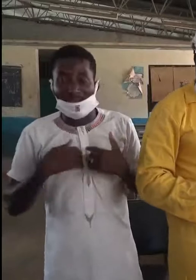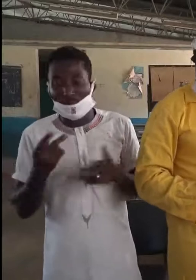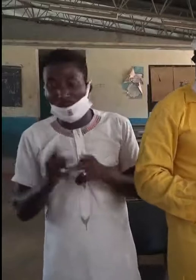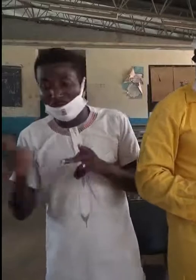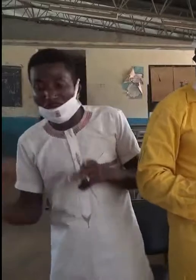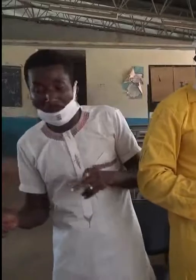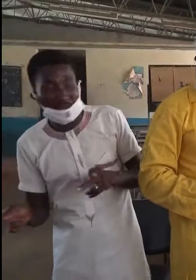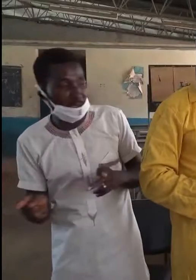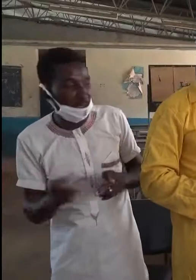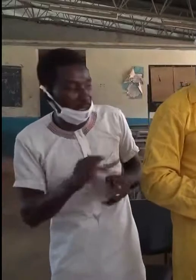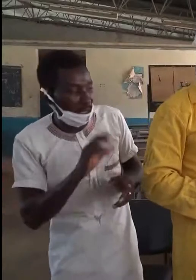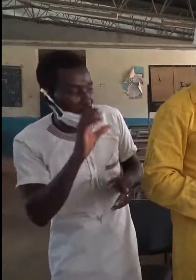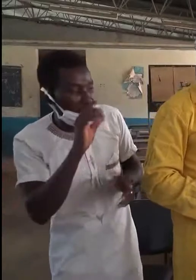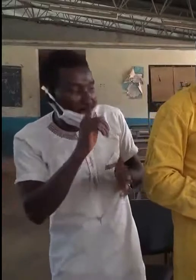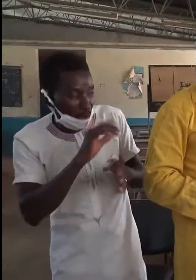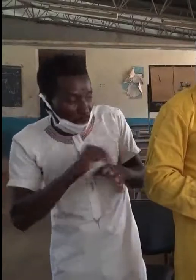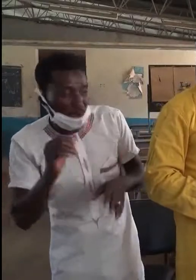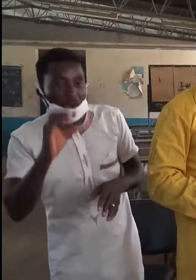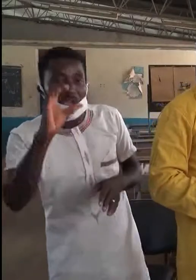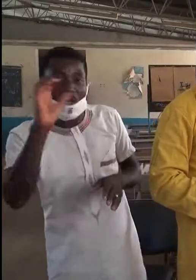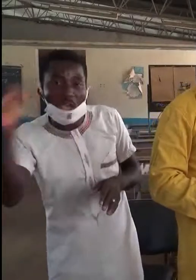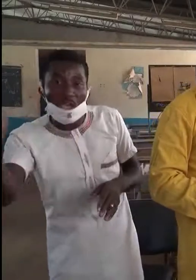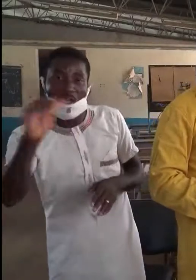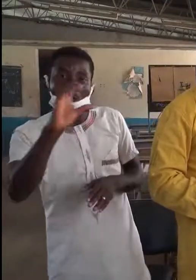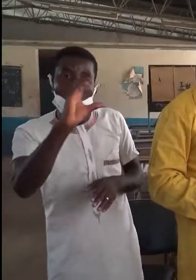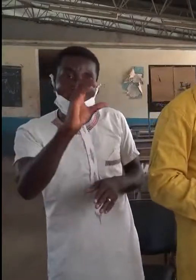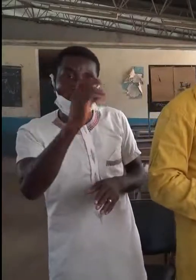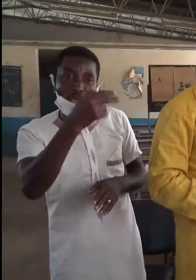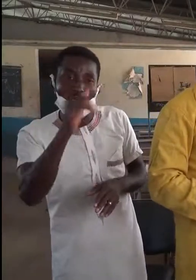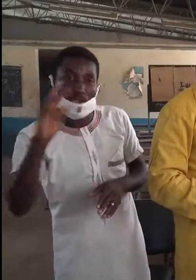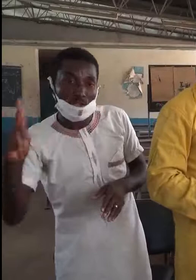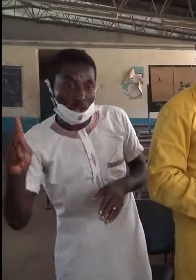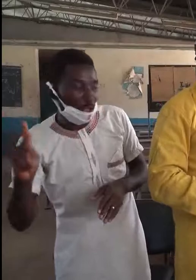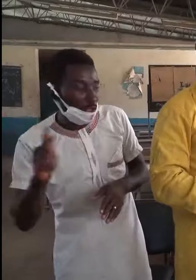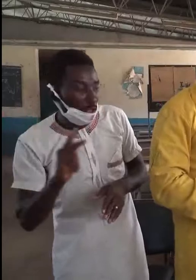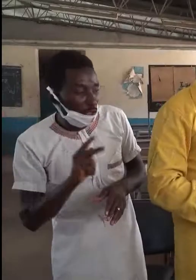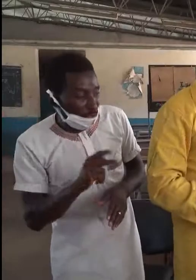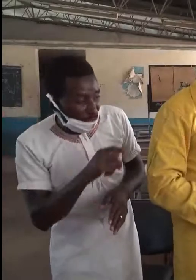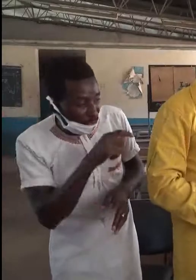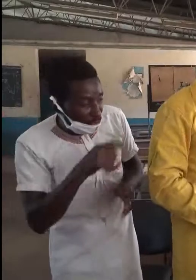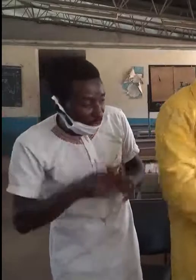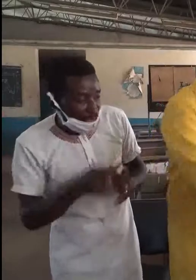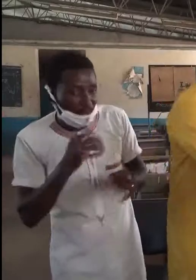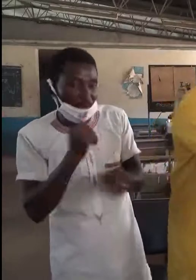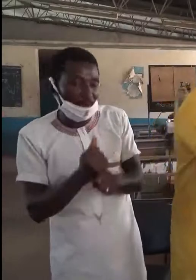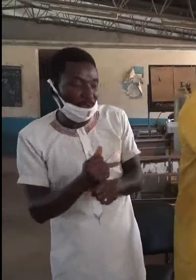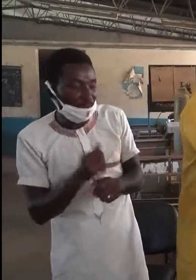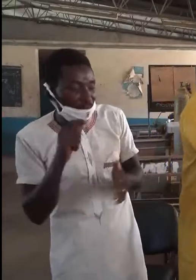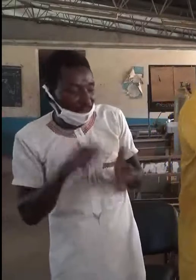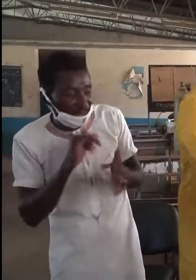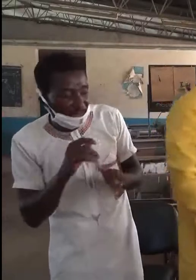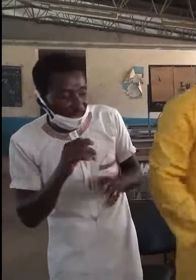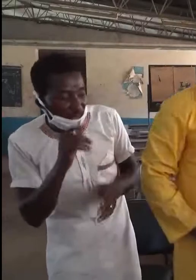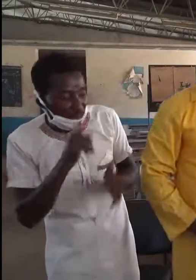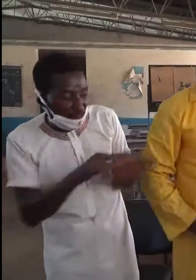a drilling bit that is well secured on the chuck, ready for operation. Now, this is a